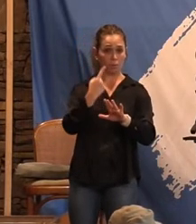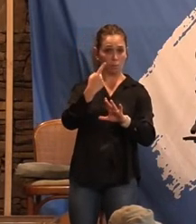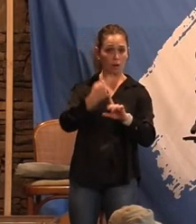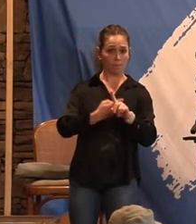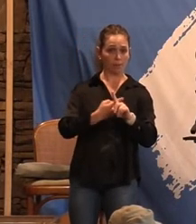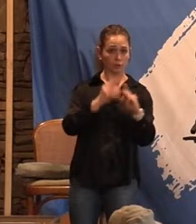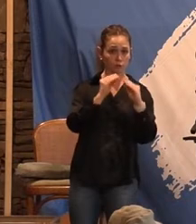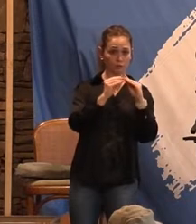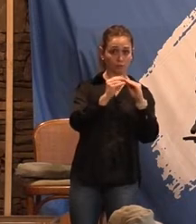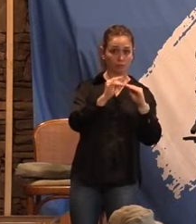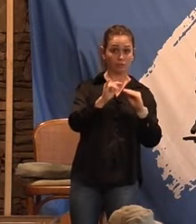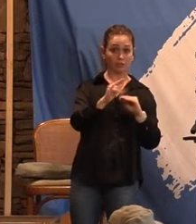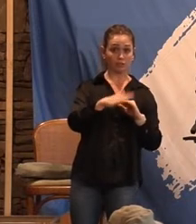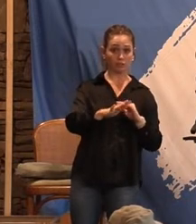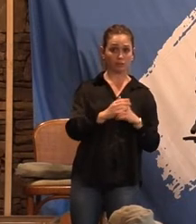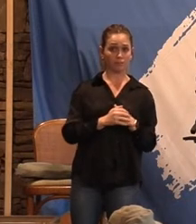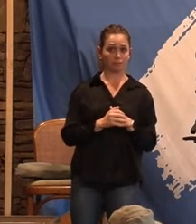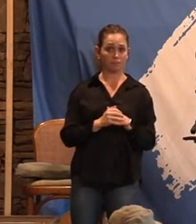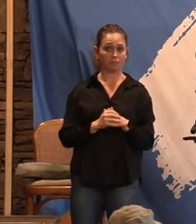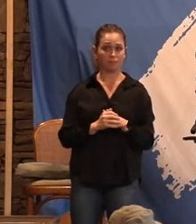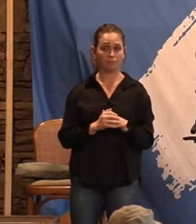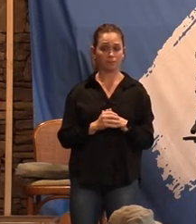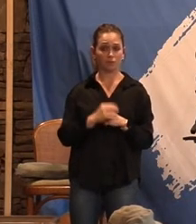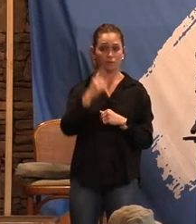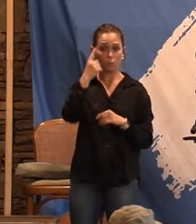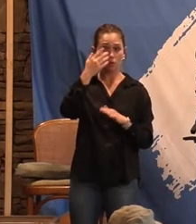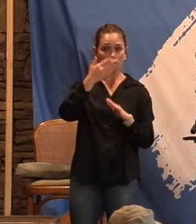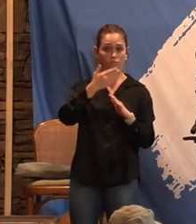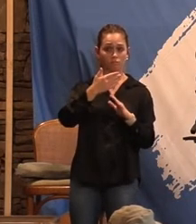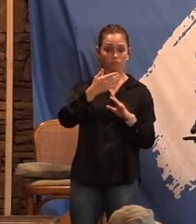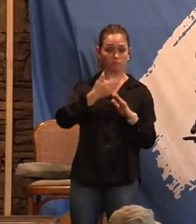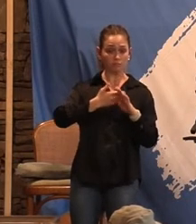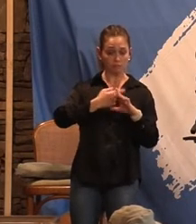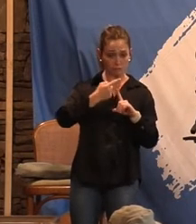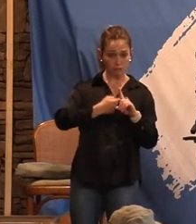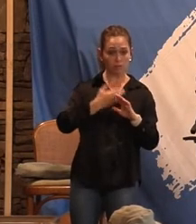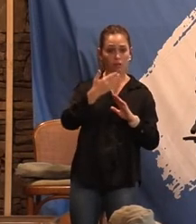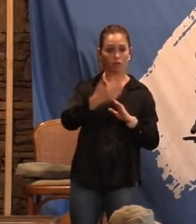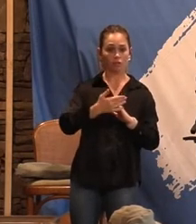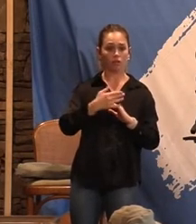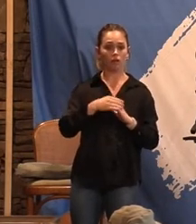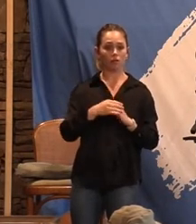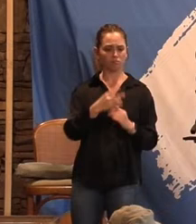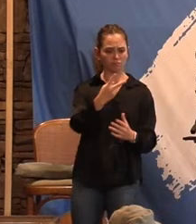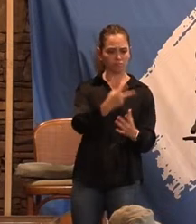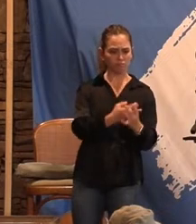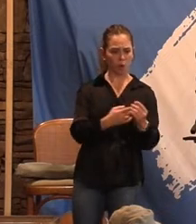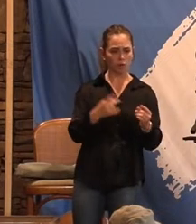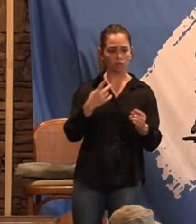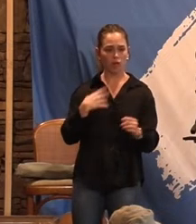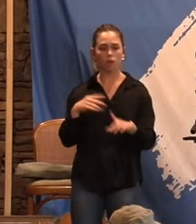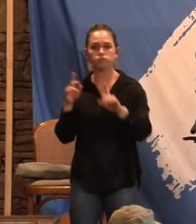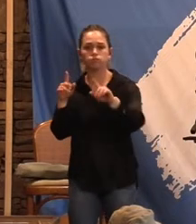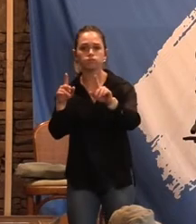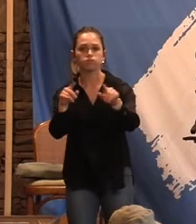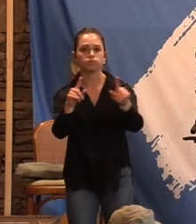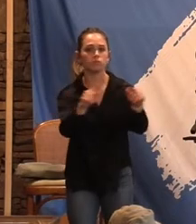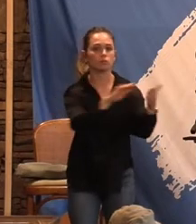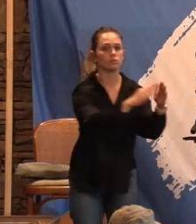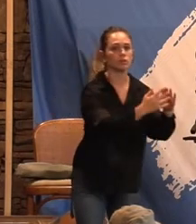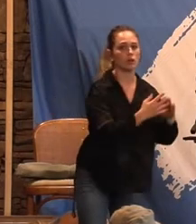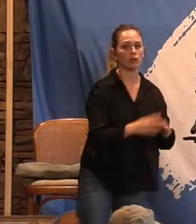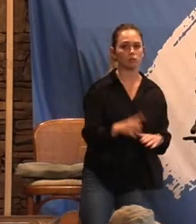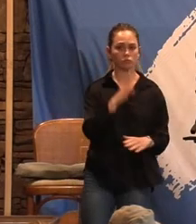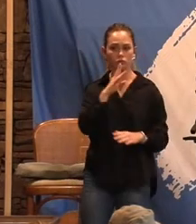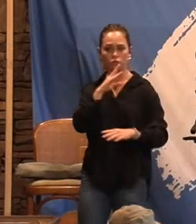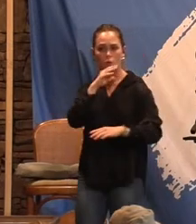to figure this out, for the next month, Angantyr and Ottar were all over town, talking to the